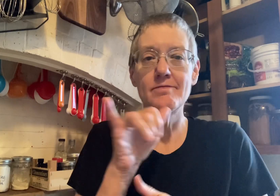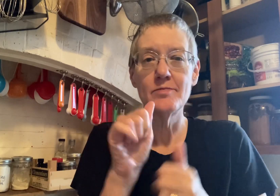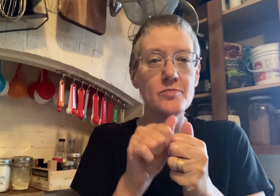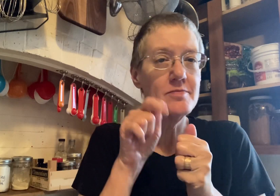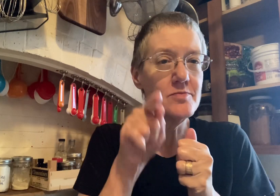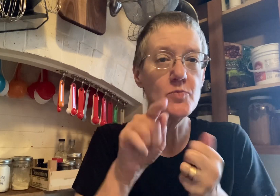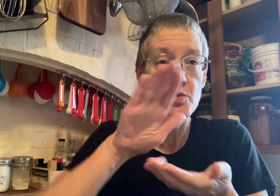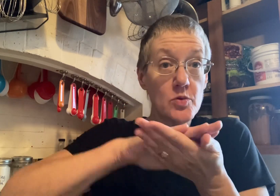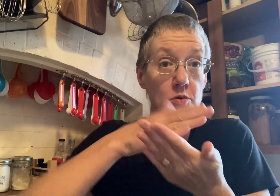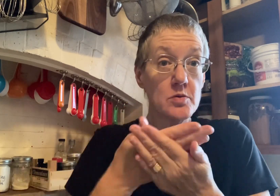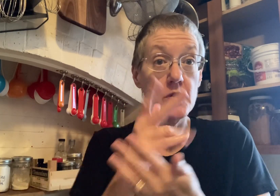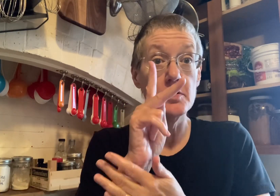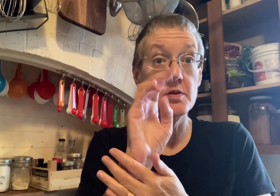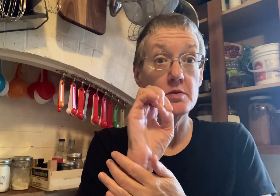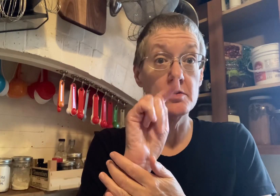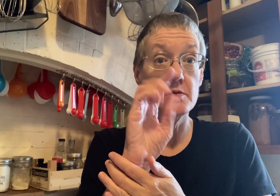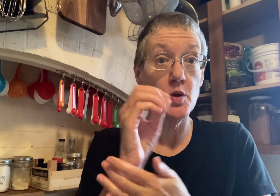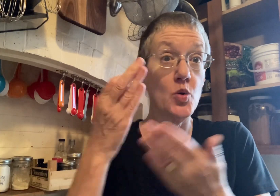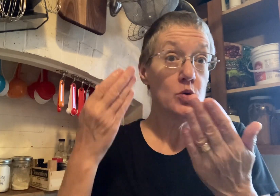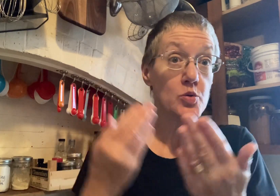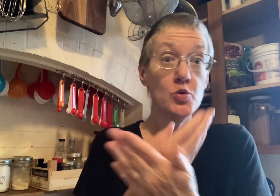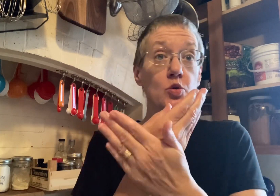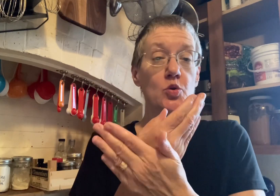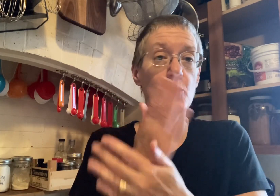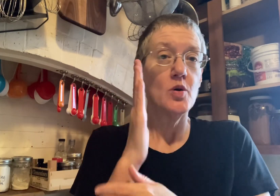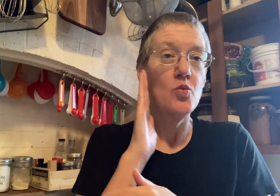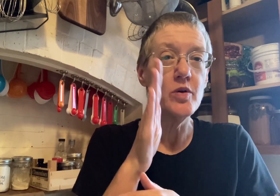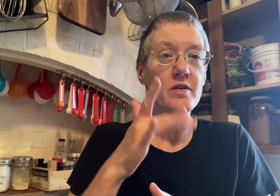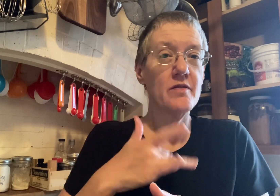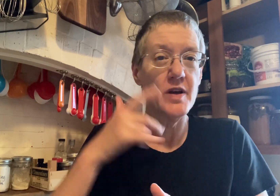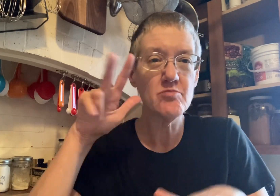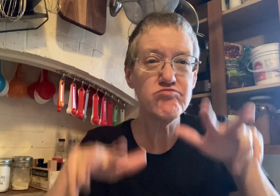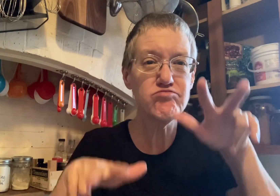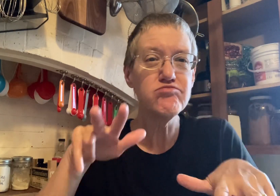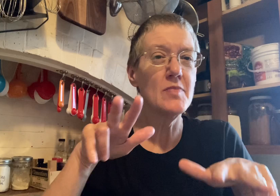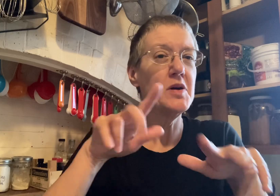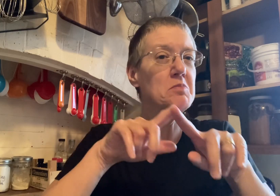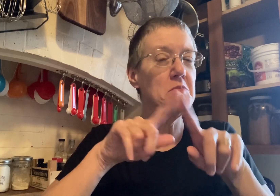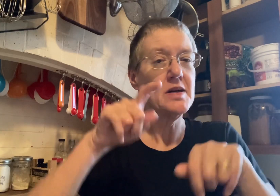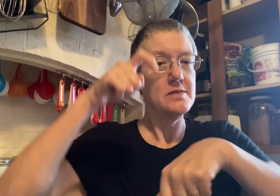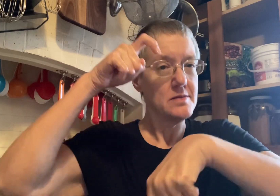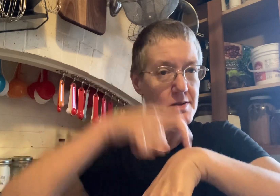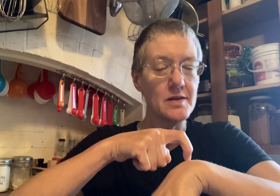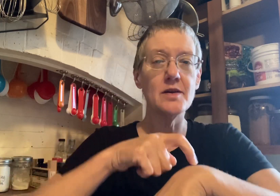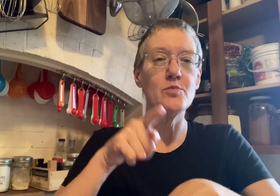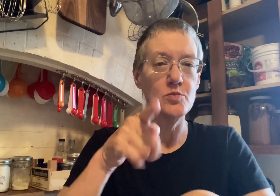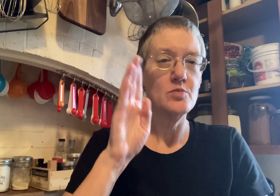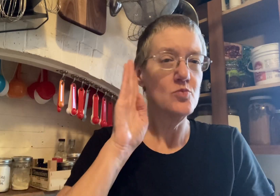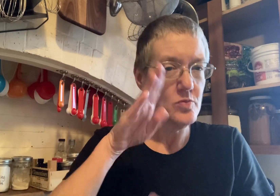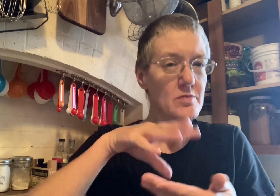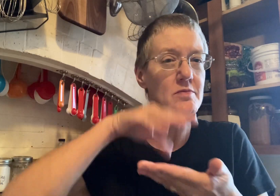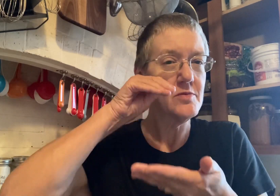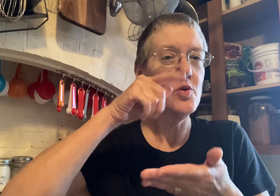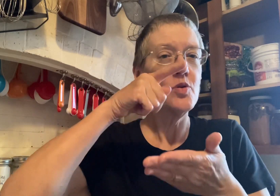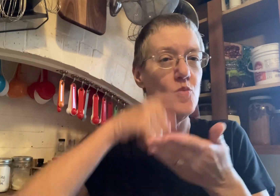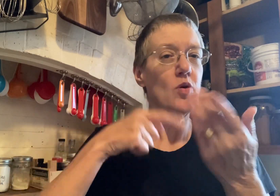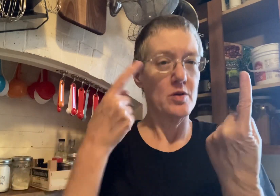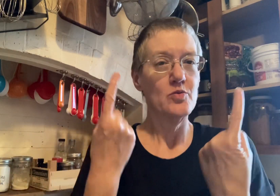awkward. If you're new to cooking keto, it's going to feel awkward to you too, but over time, you're going to learn what